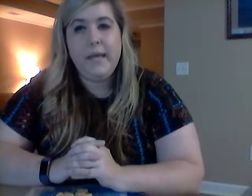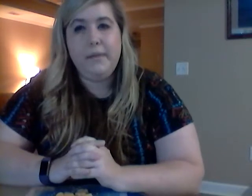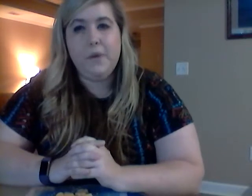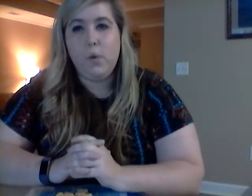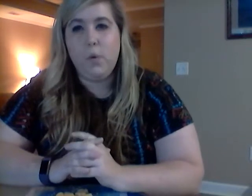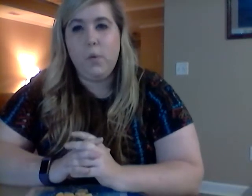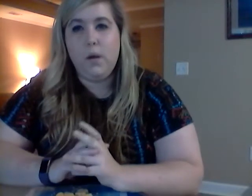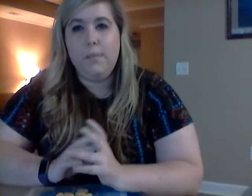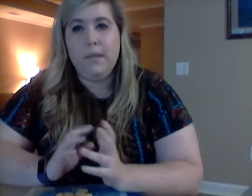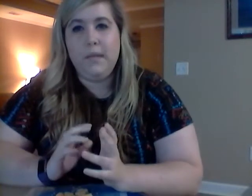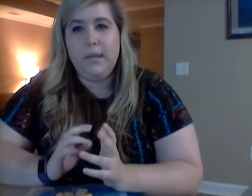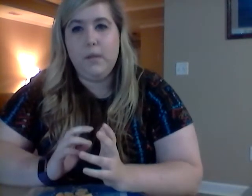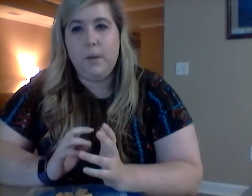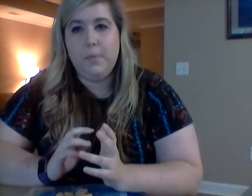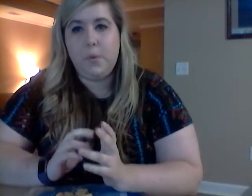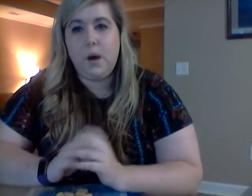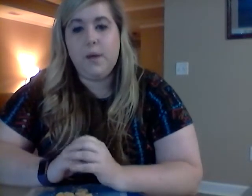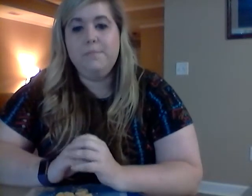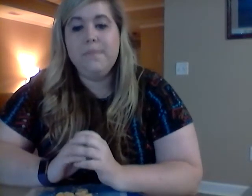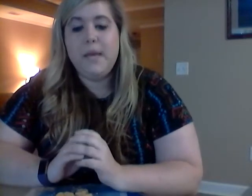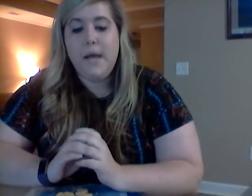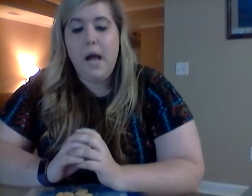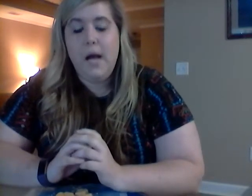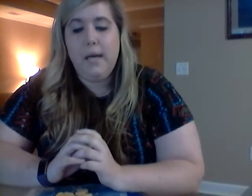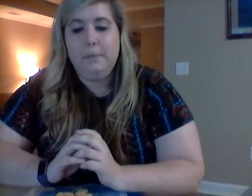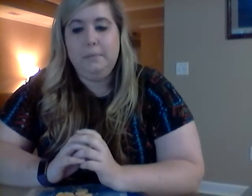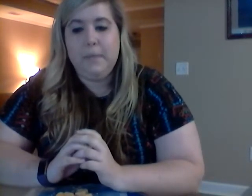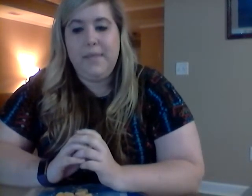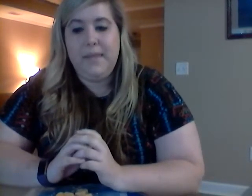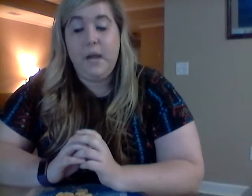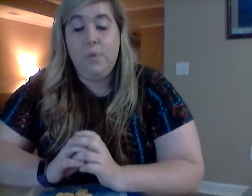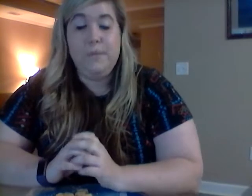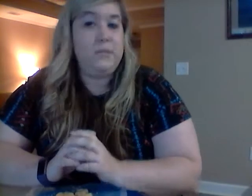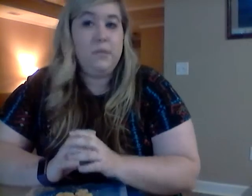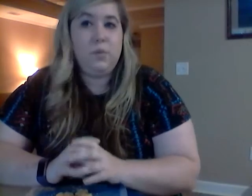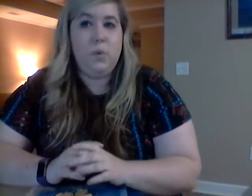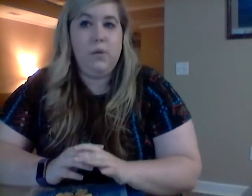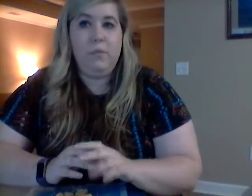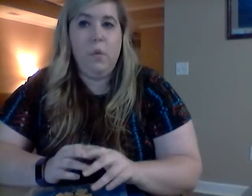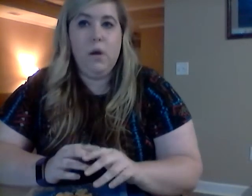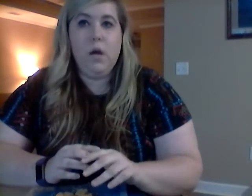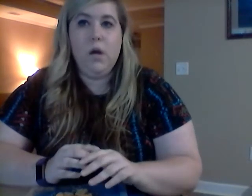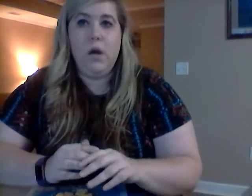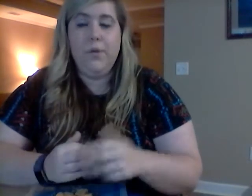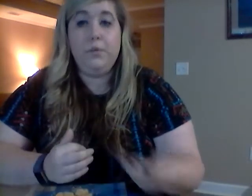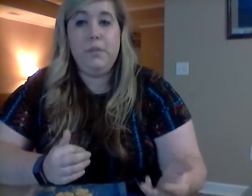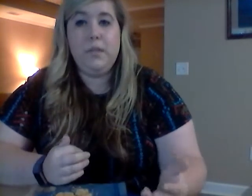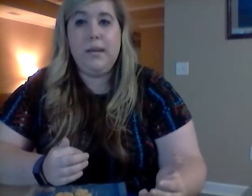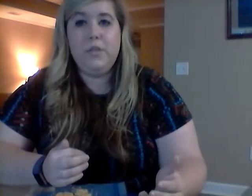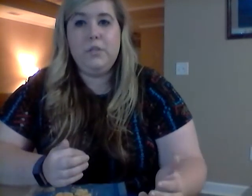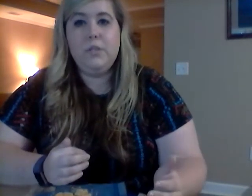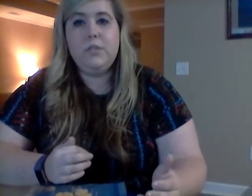any vocal ability in their repertoire. I think that it opens the door for other communication to